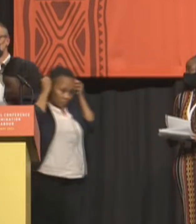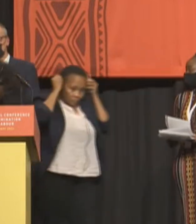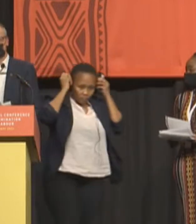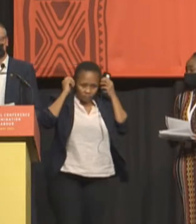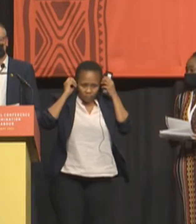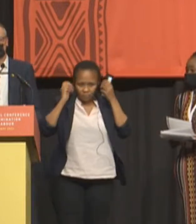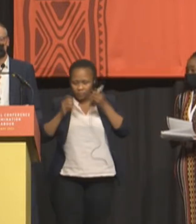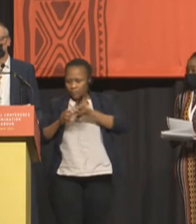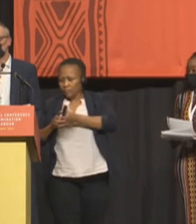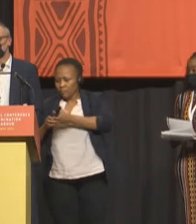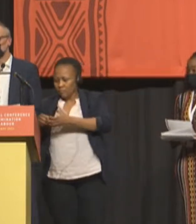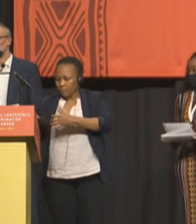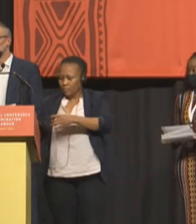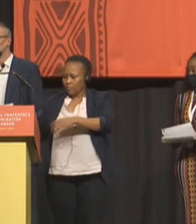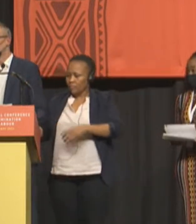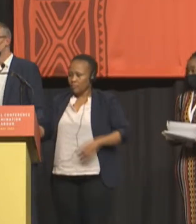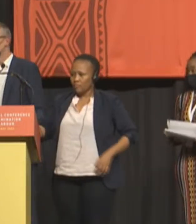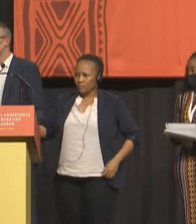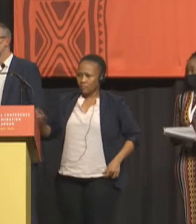Mengesha.